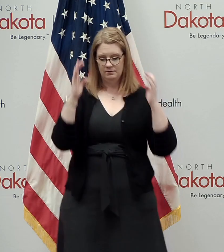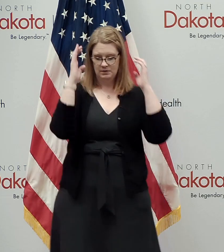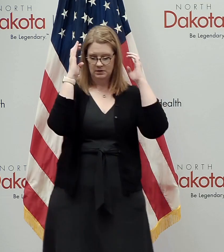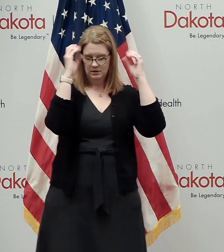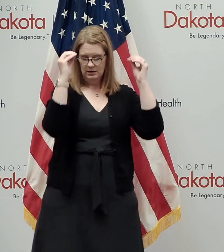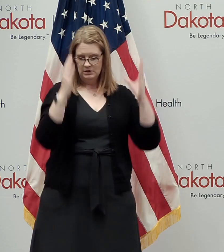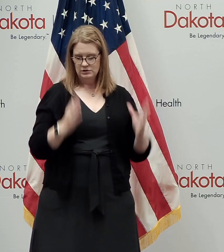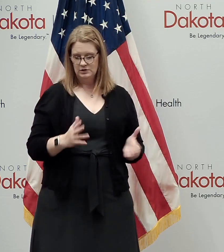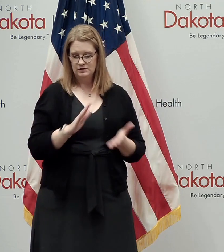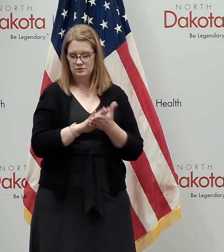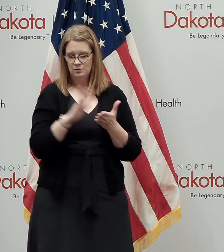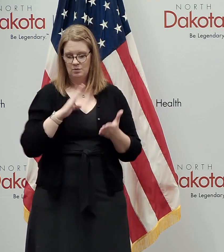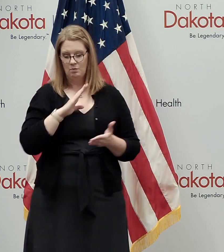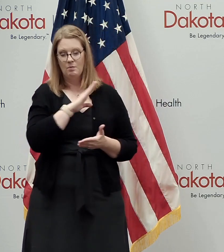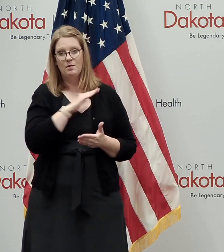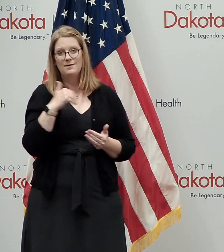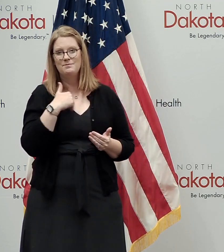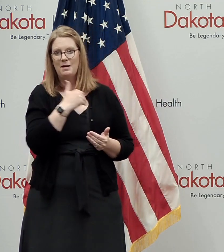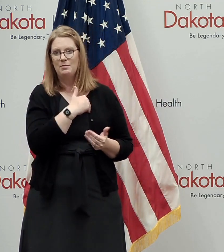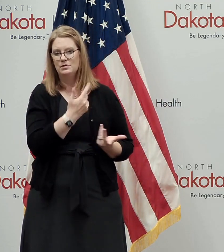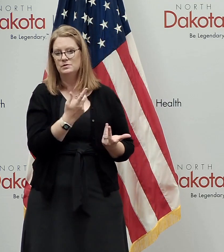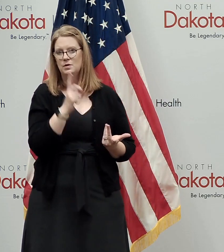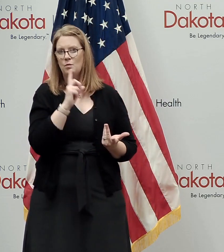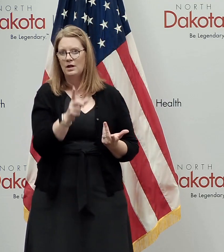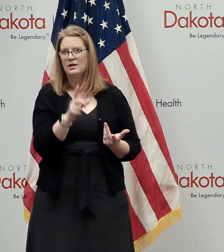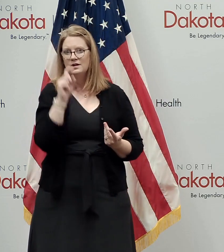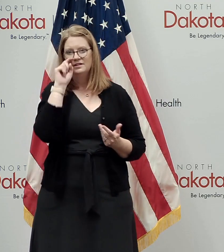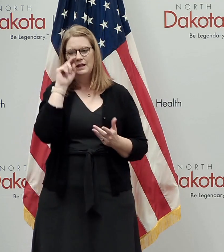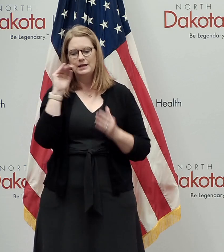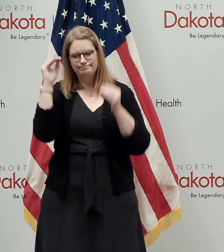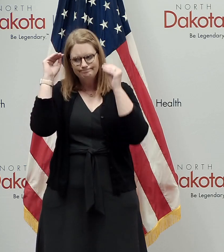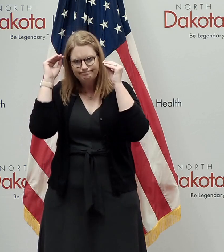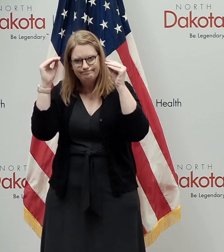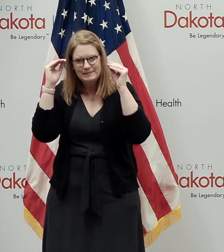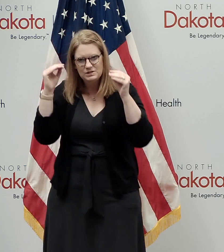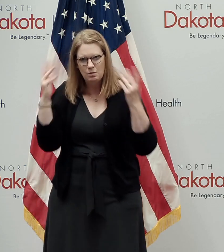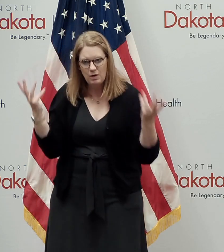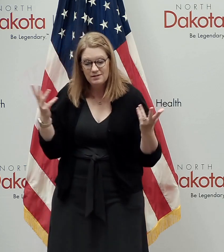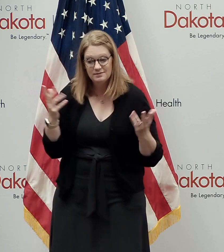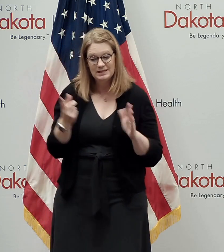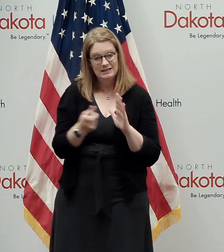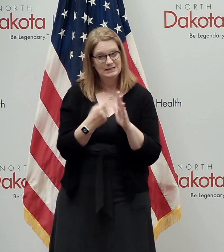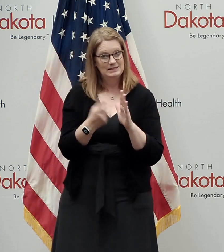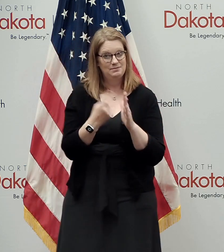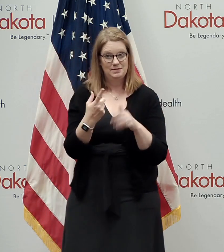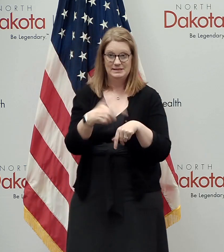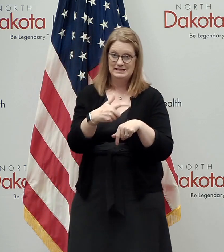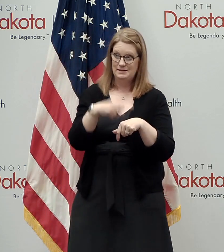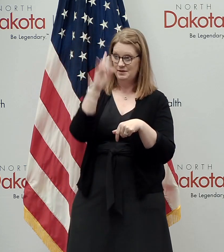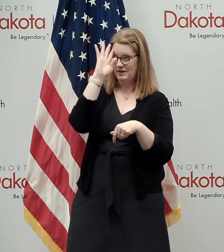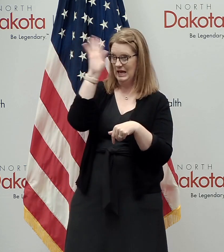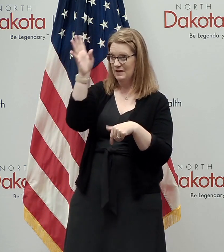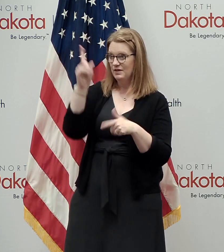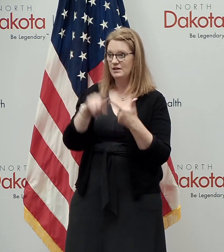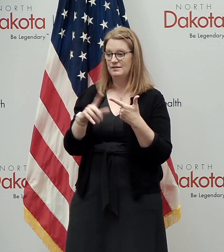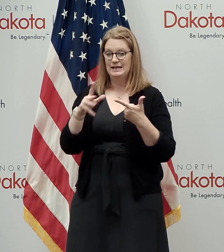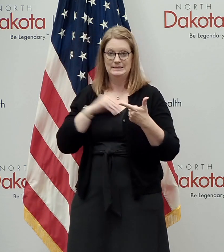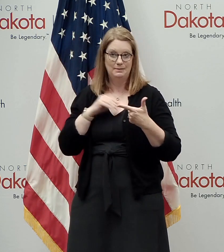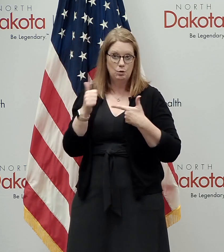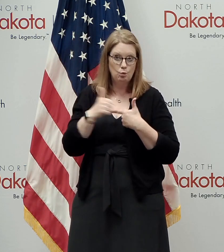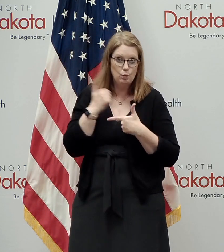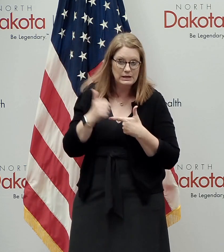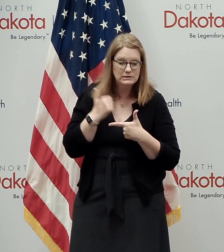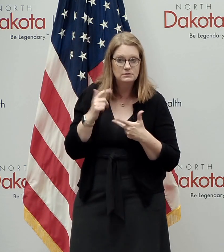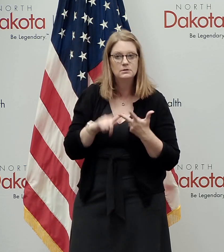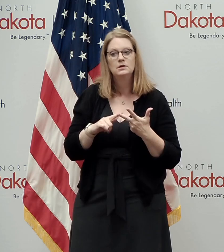members, and for parents, and for everybody to teach our kids a really important lesson, which is there's times when you have to innovate, there's times when you have to take risks, there's times when you